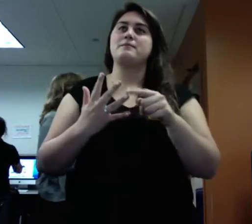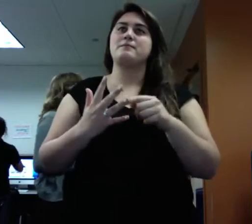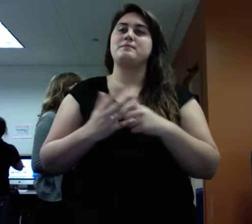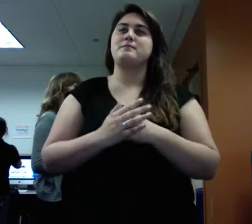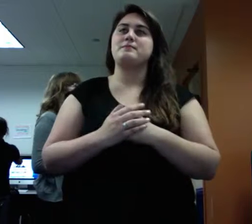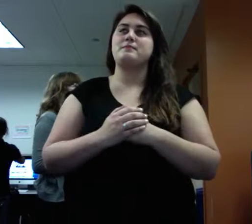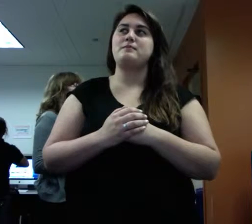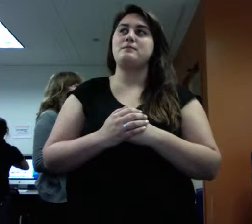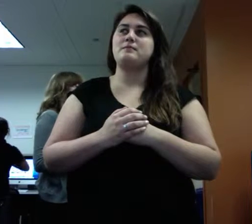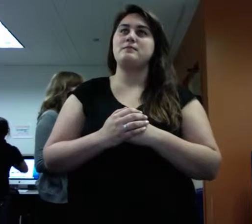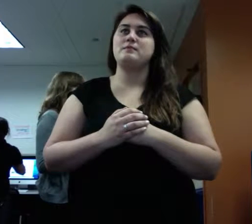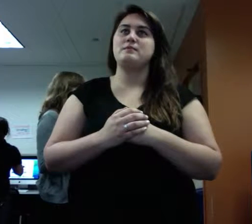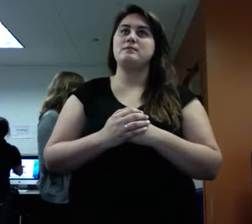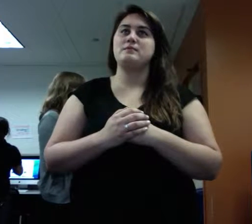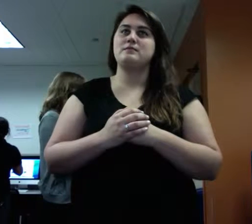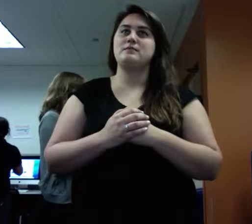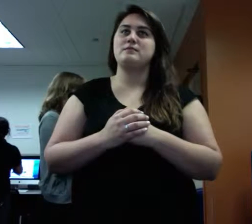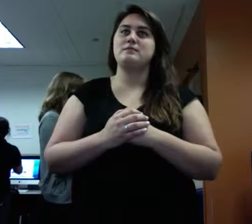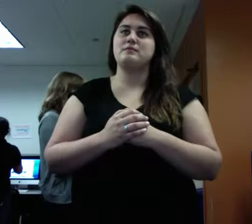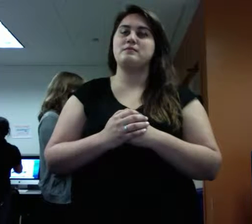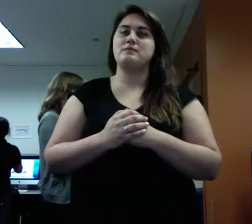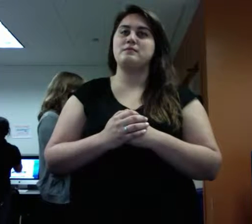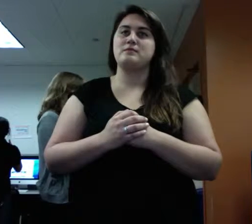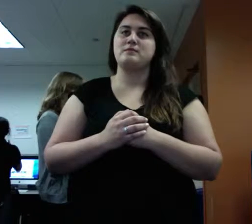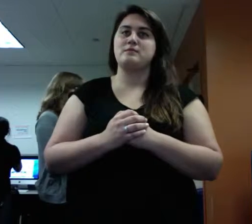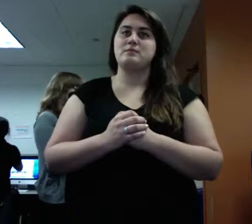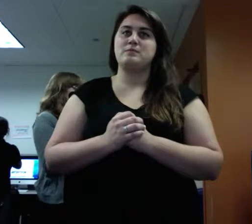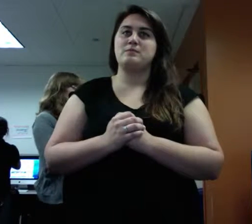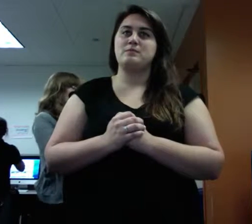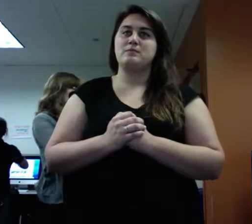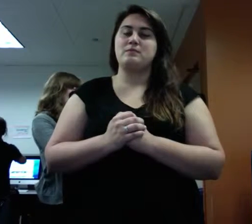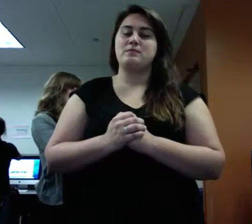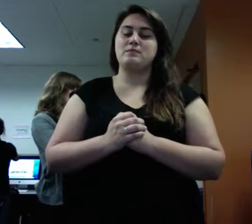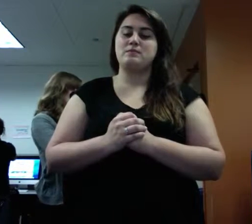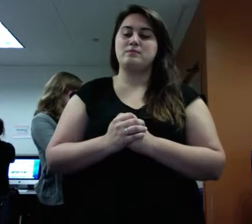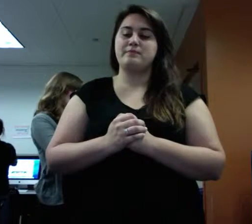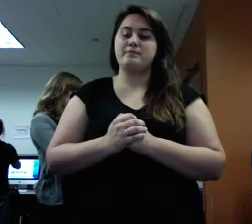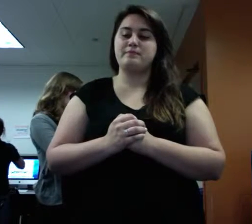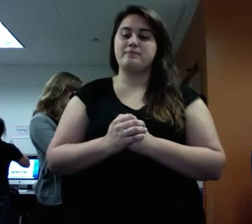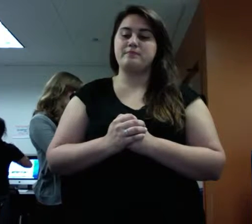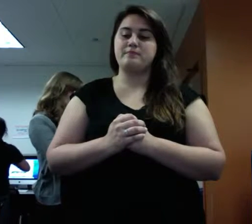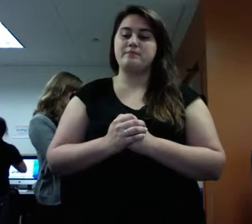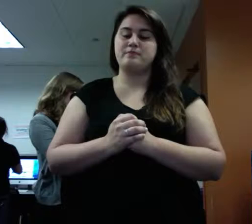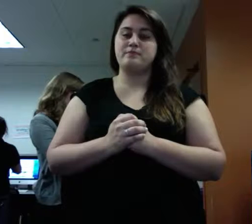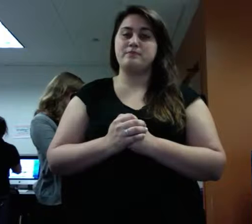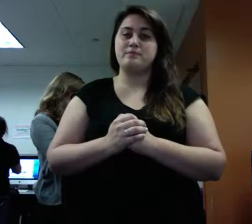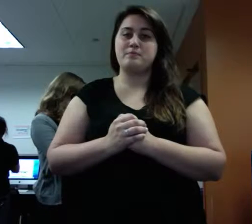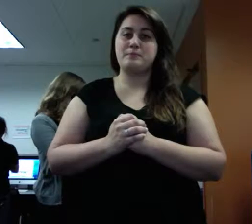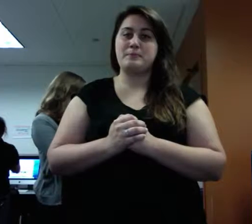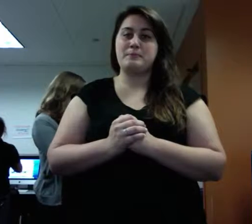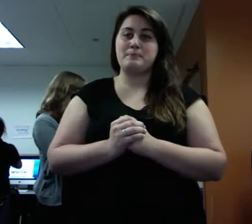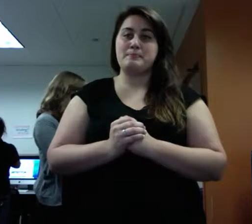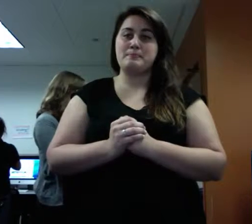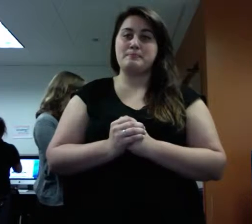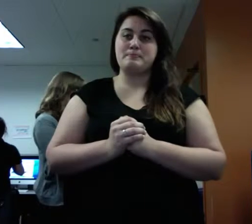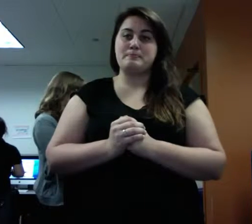economic base in the central cities. So I will go through each of these points in turn. Although the